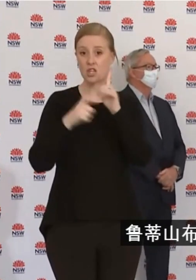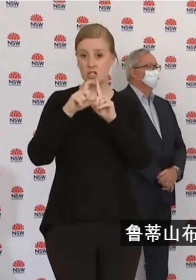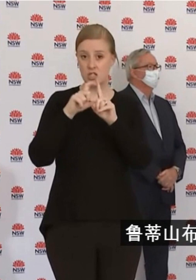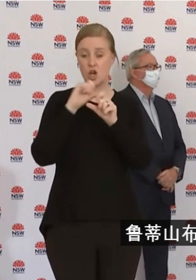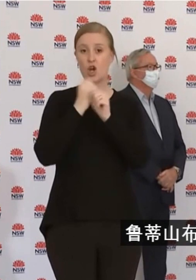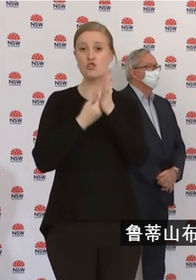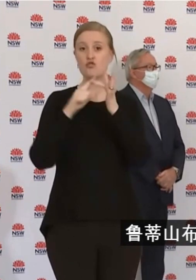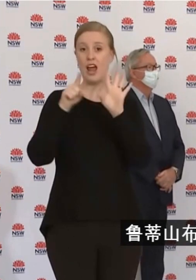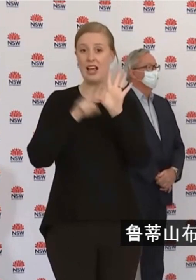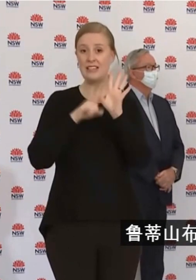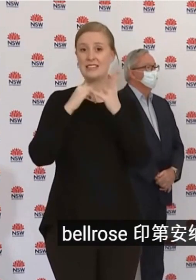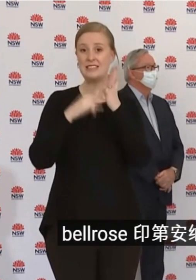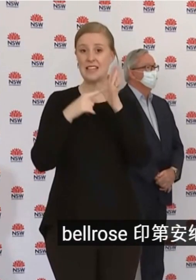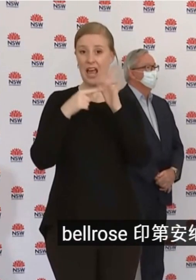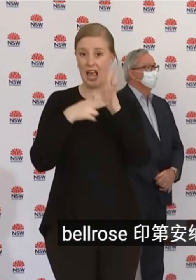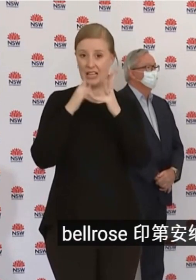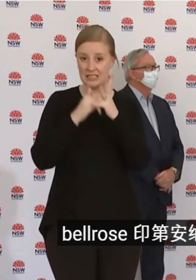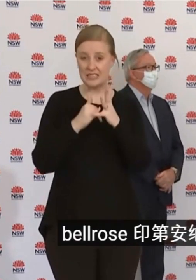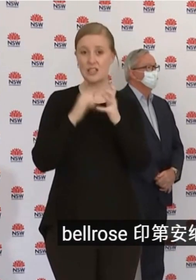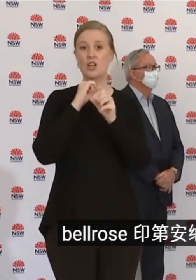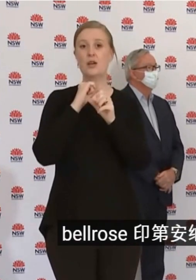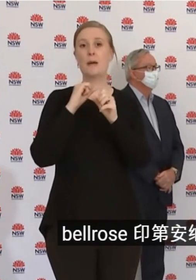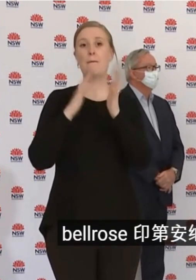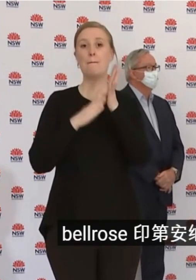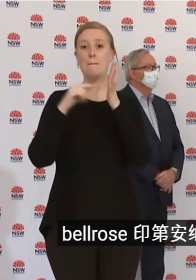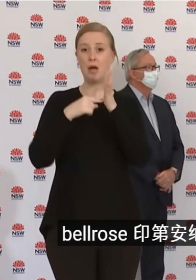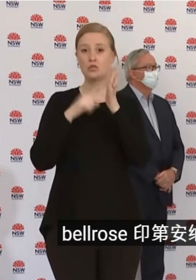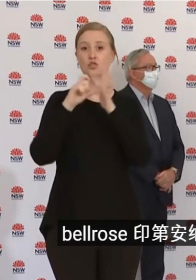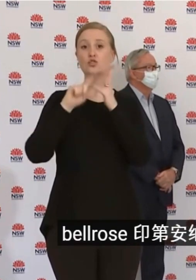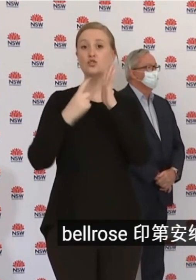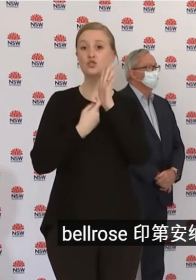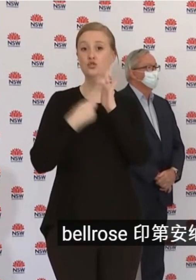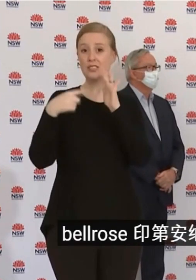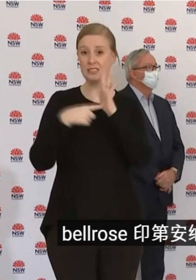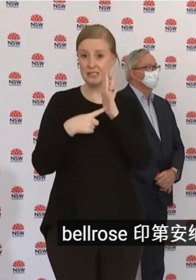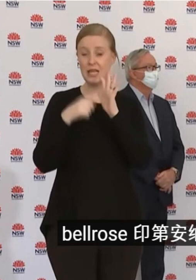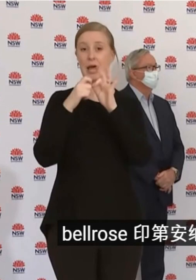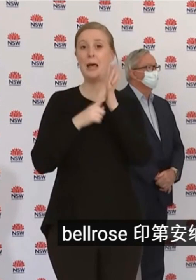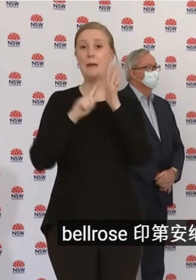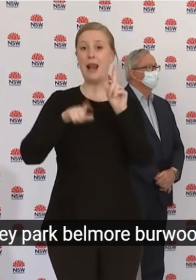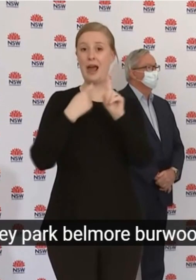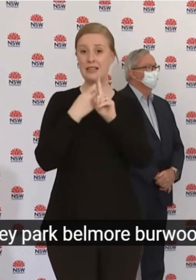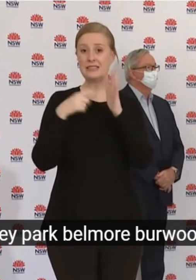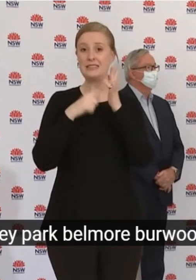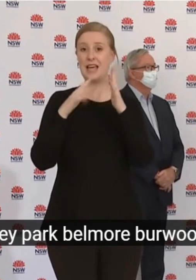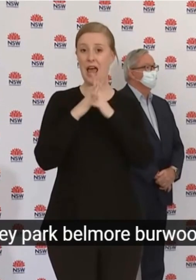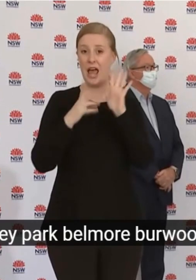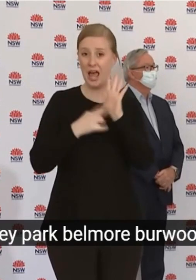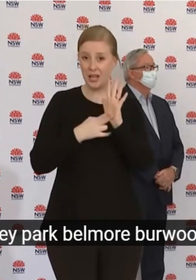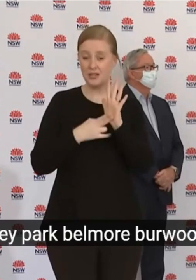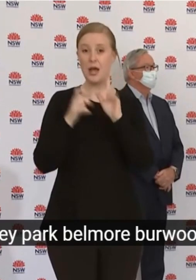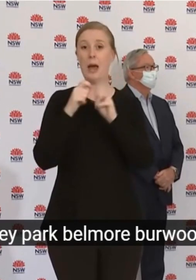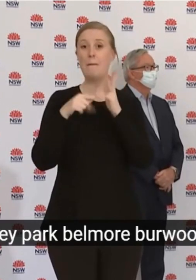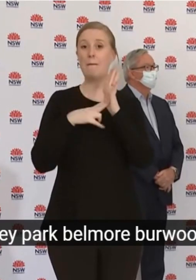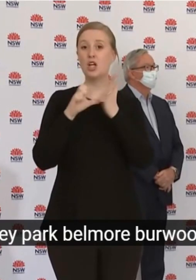Blacktown. In northern Sydney, Belrose. In the inner west, Lakemba, Roselands, Punchbowl, Wiley Park,